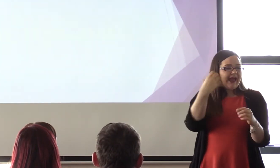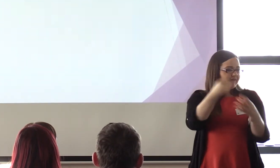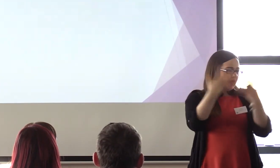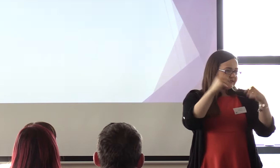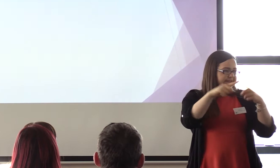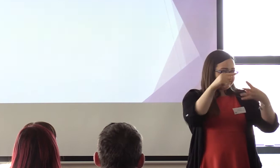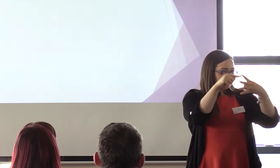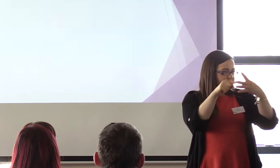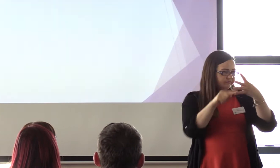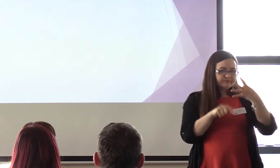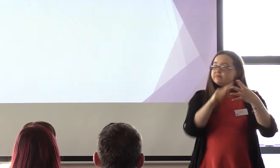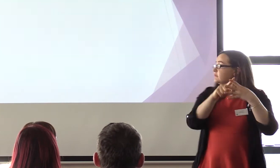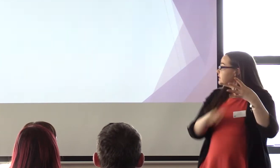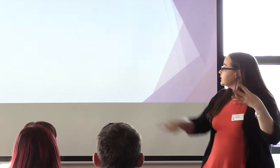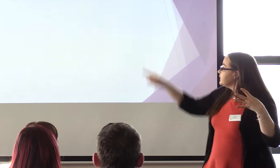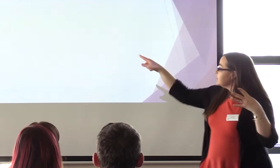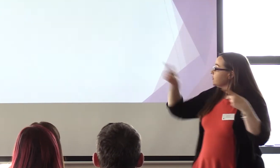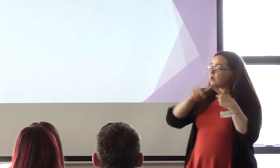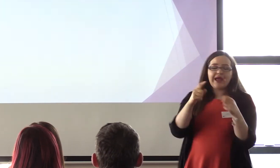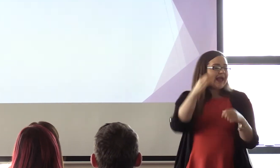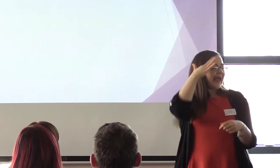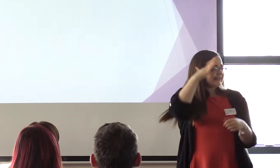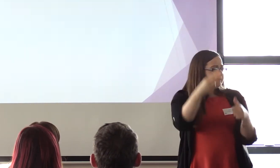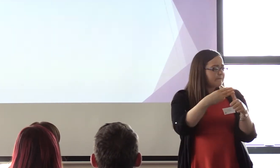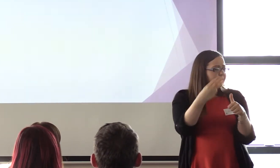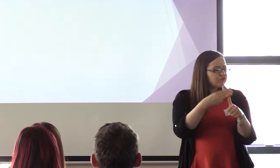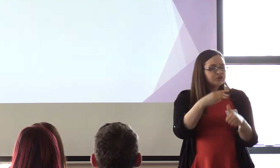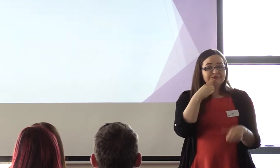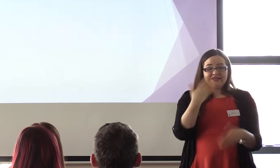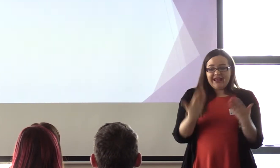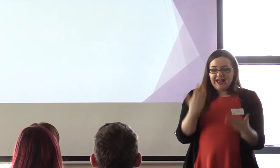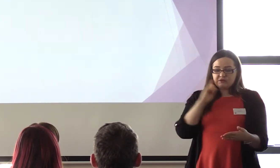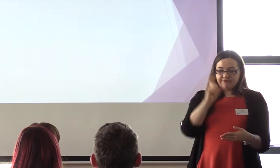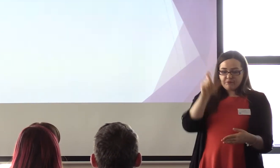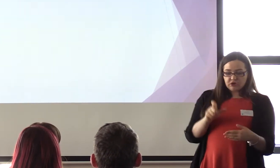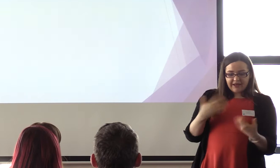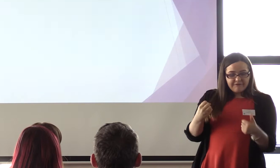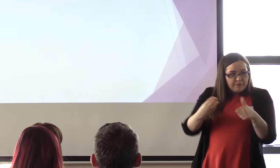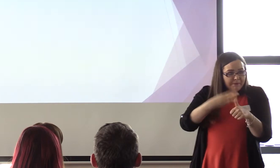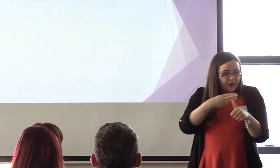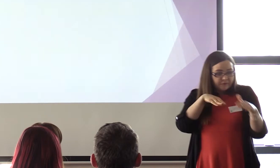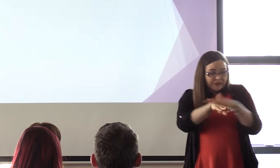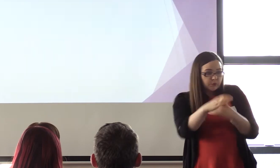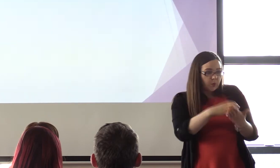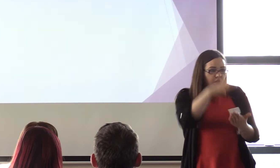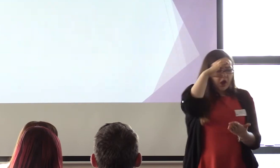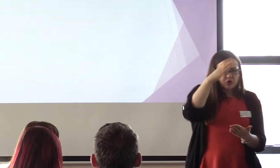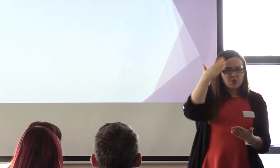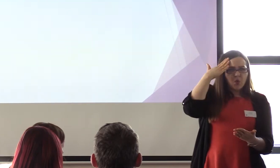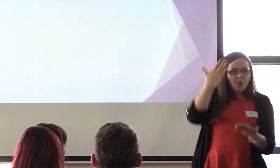in terms of their academic achievement, there's a lot of things to take into consideration. The academic preparation, if they're prepared